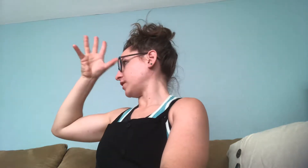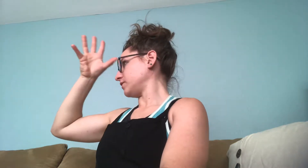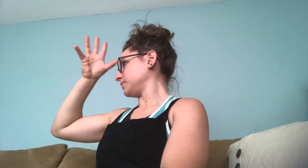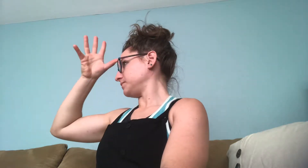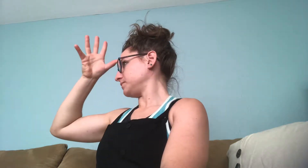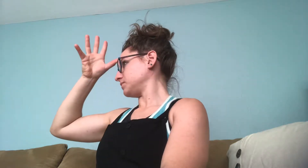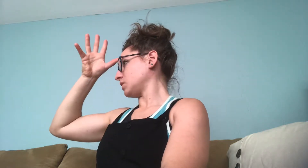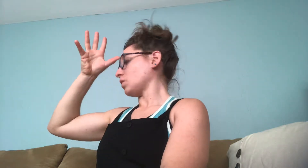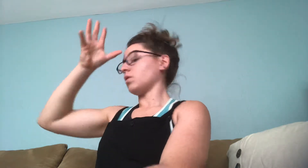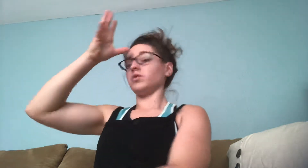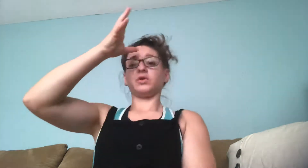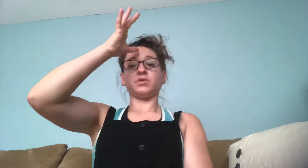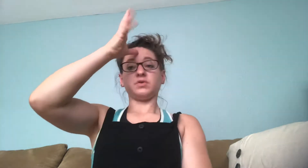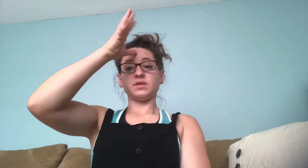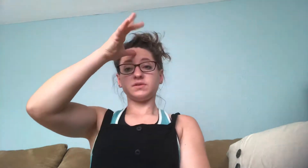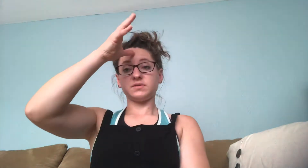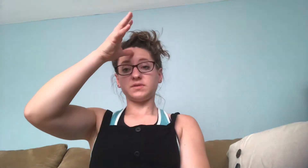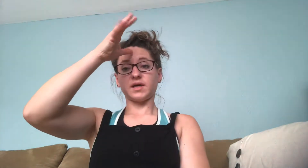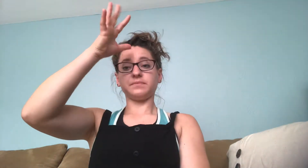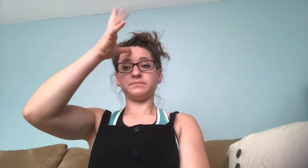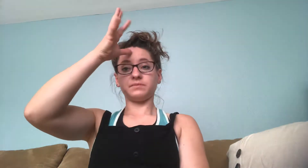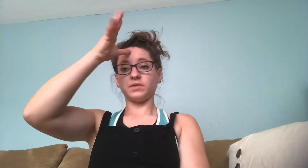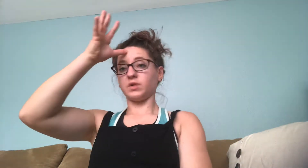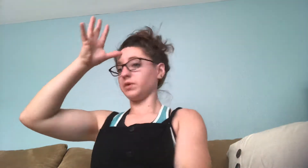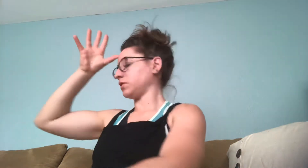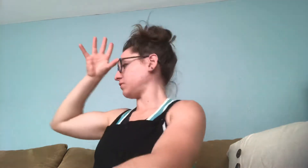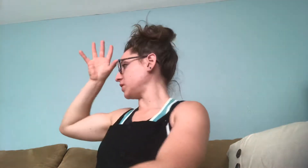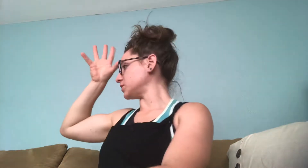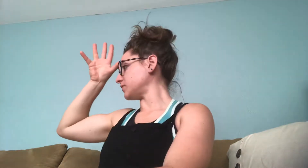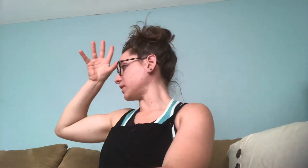Father. Or you can do this. Dad. Kind of wiggle your fingers. Father.